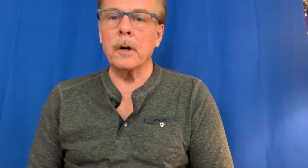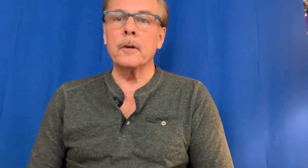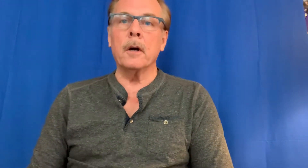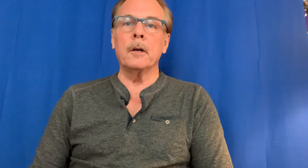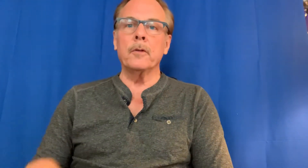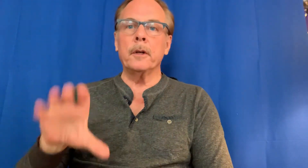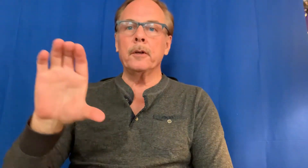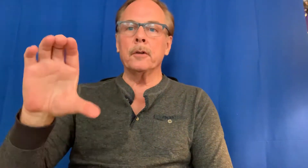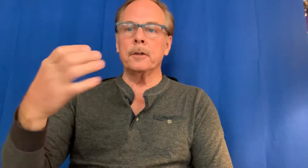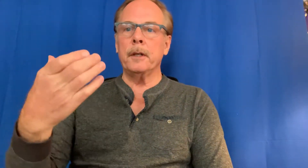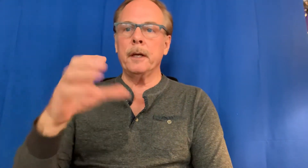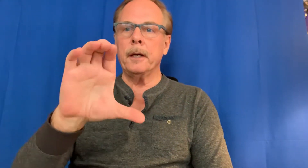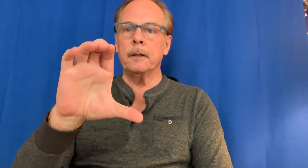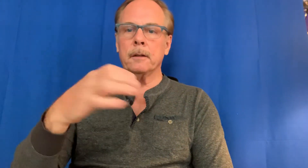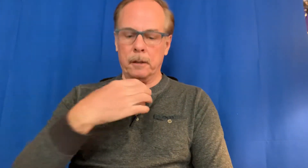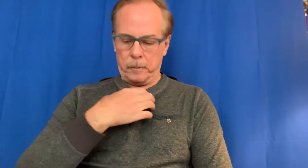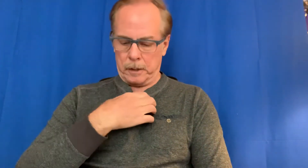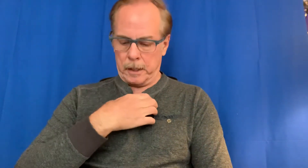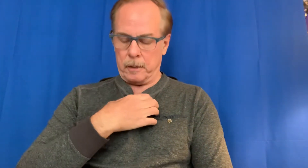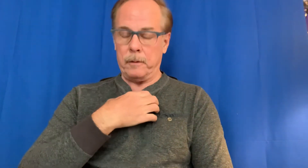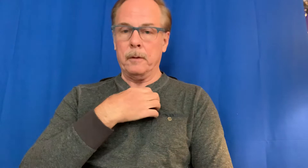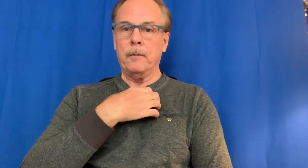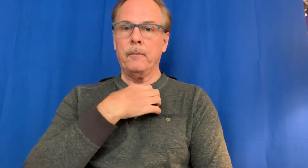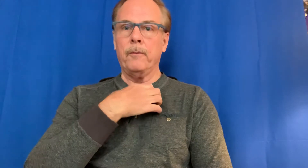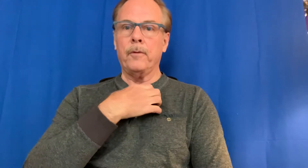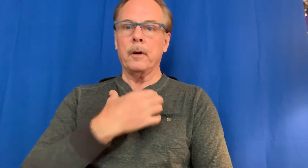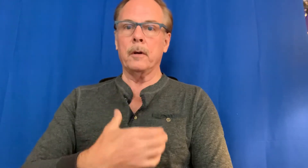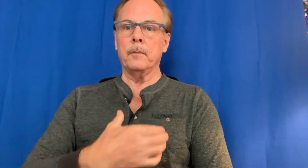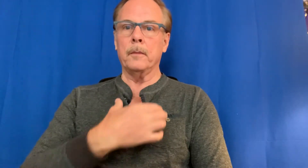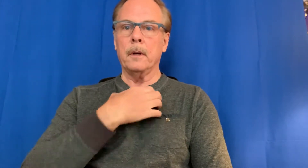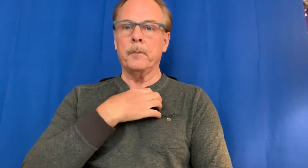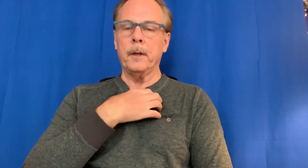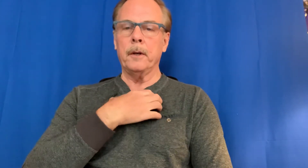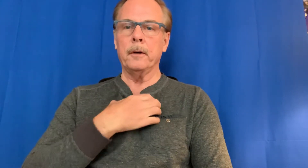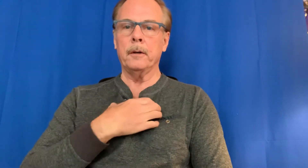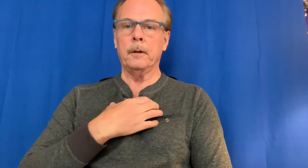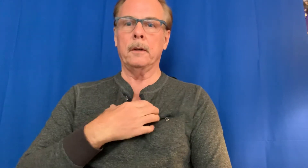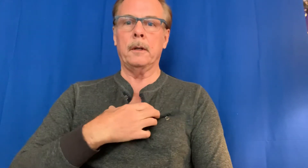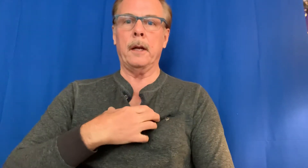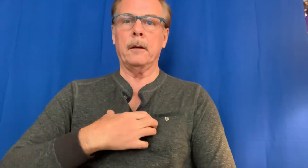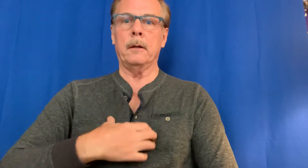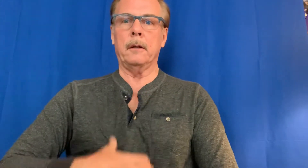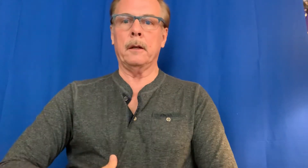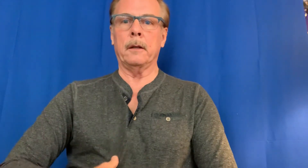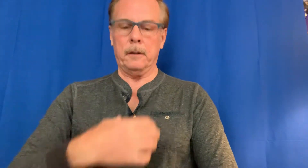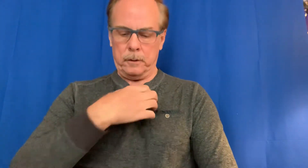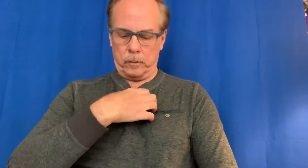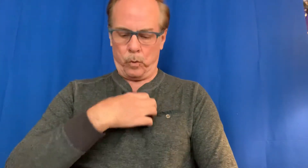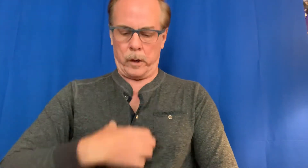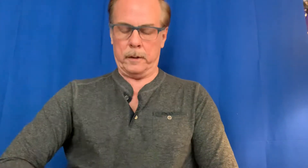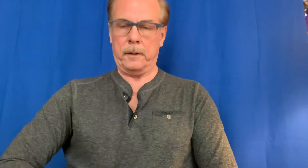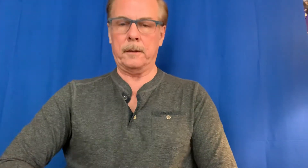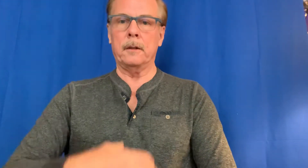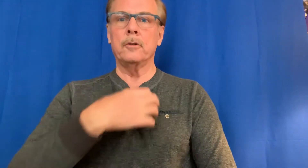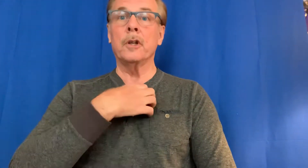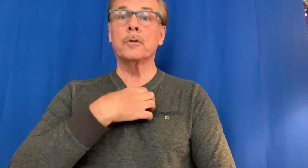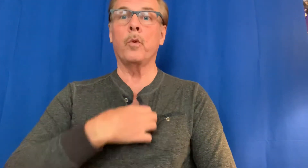or hungry, your C hand coming down from up here, down like this once, just